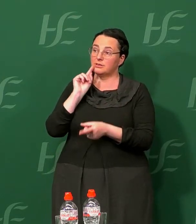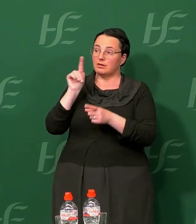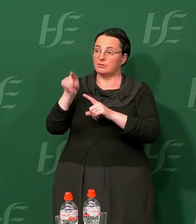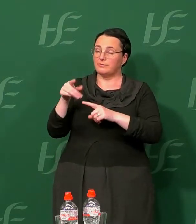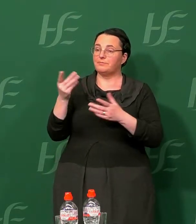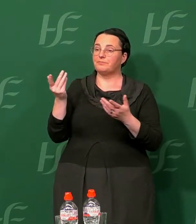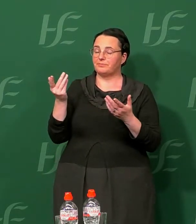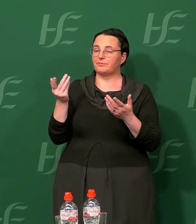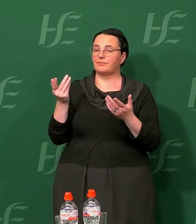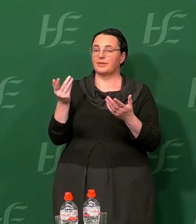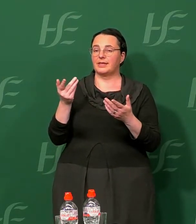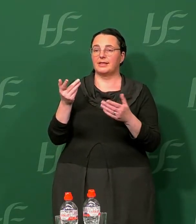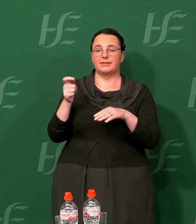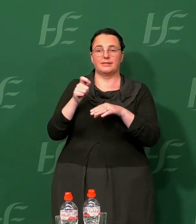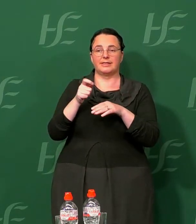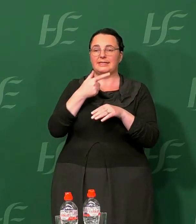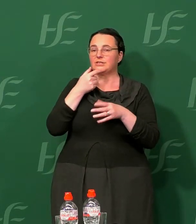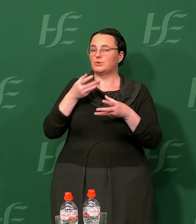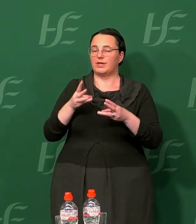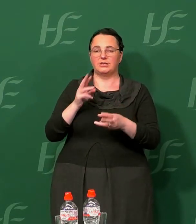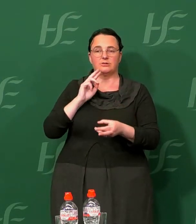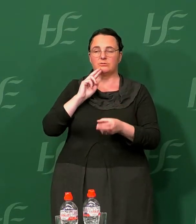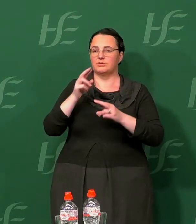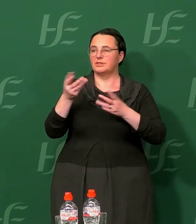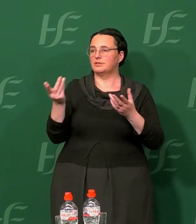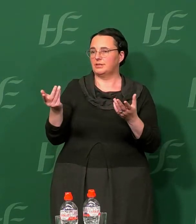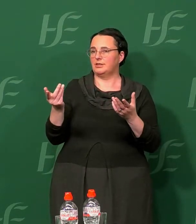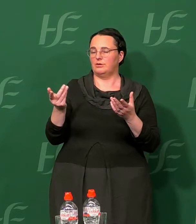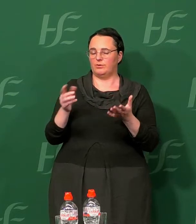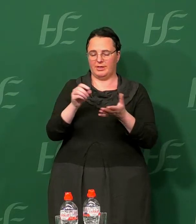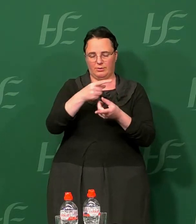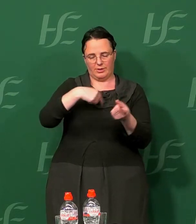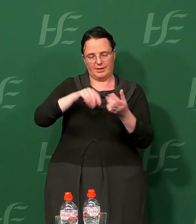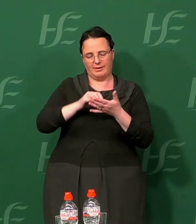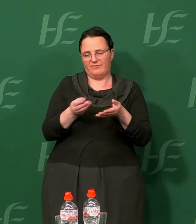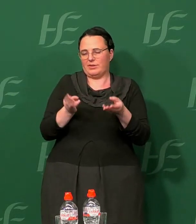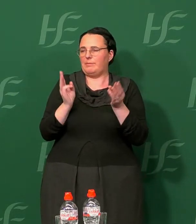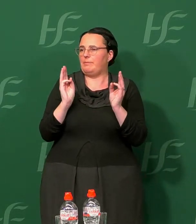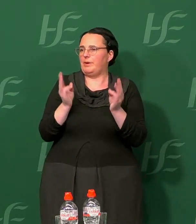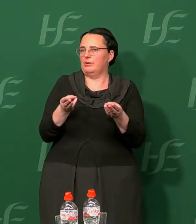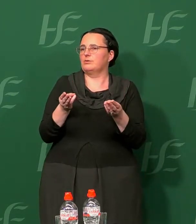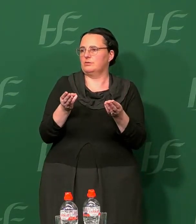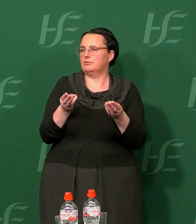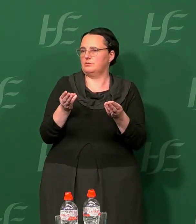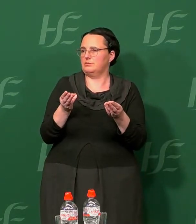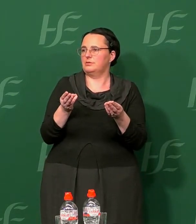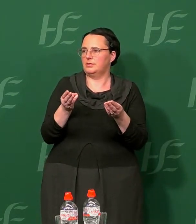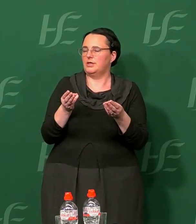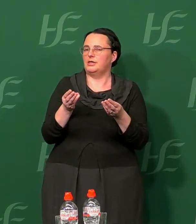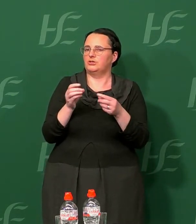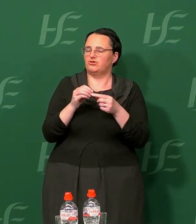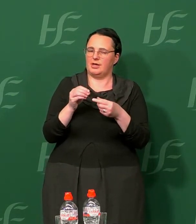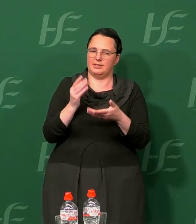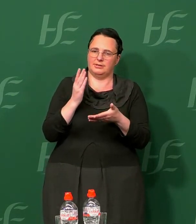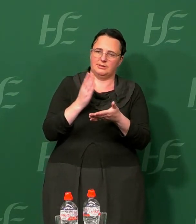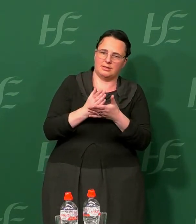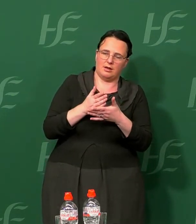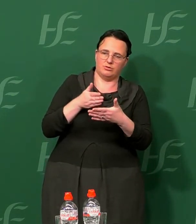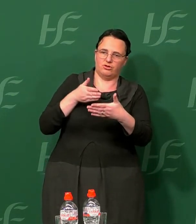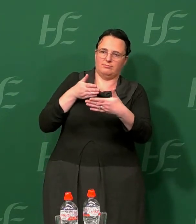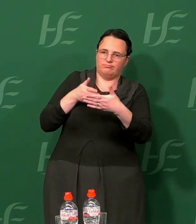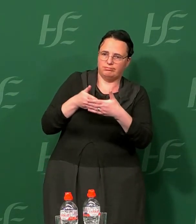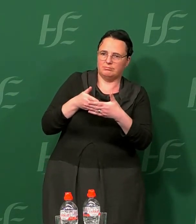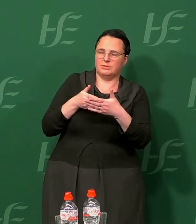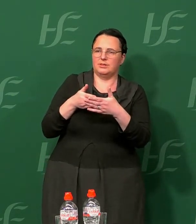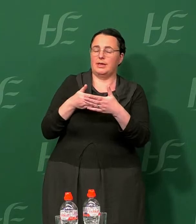is that the easiest way for us to deal with this is the powers with us now to try and prevent what could be a huge surge of cases.